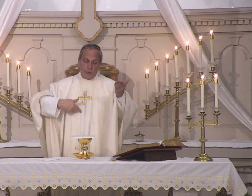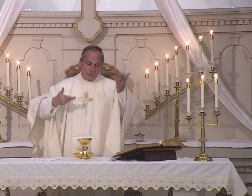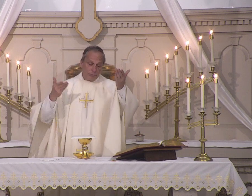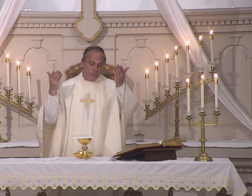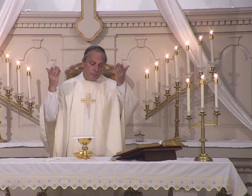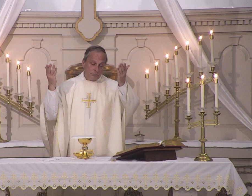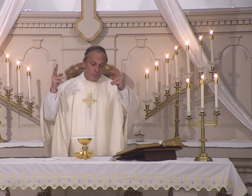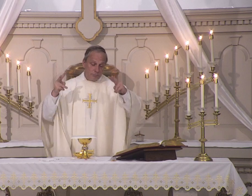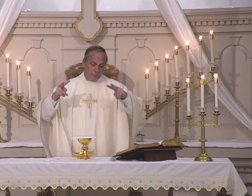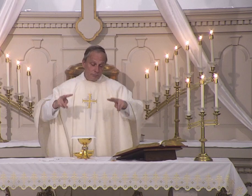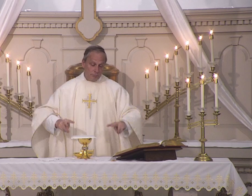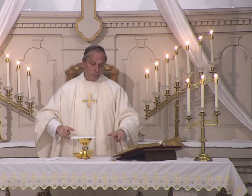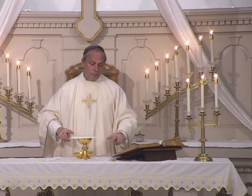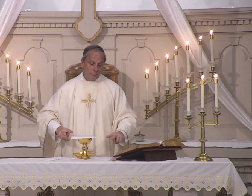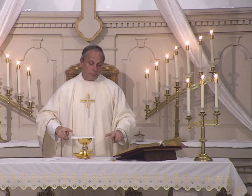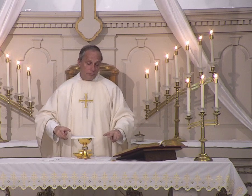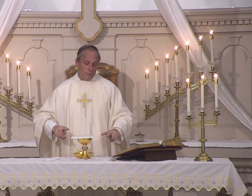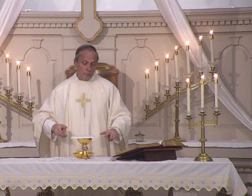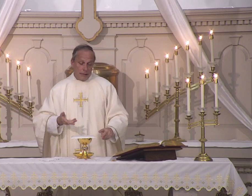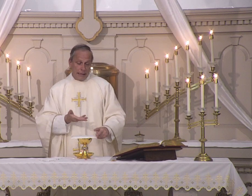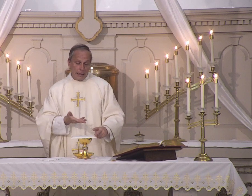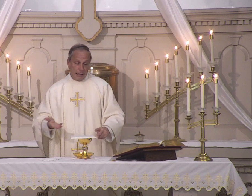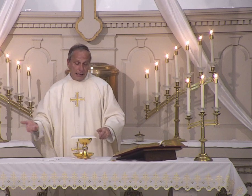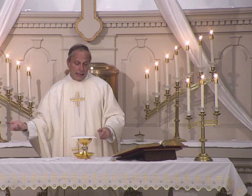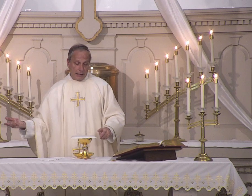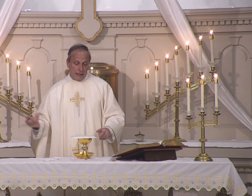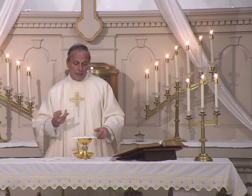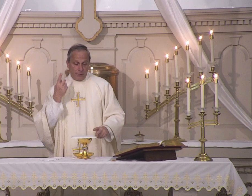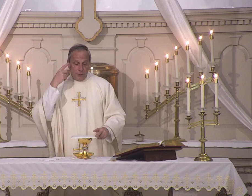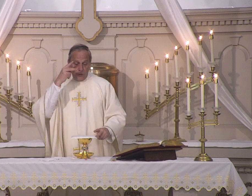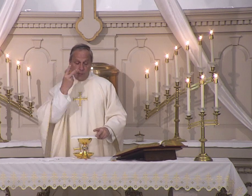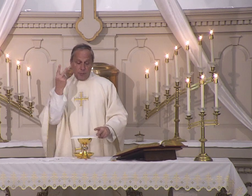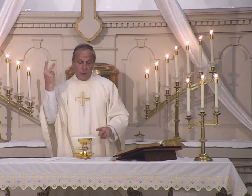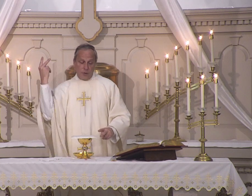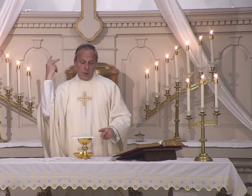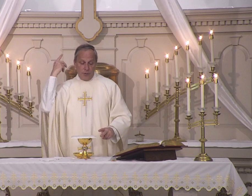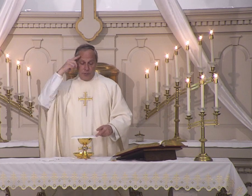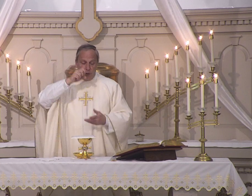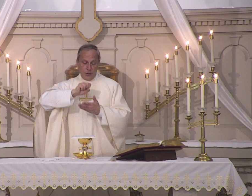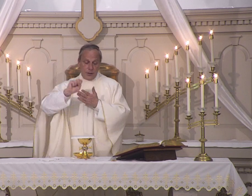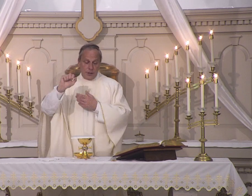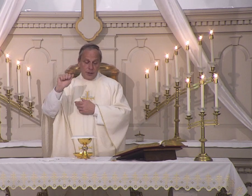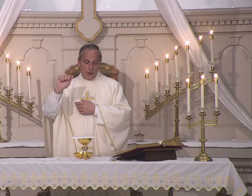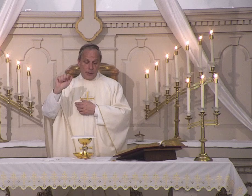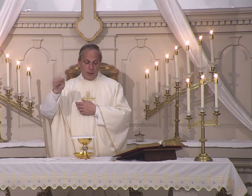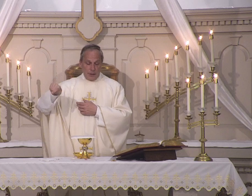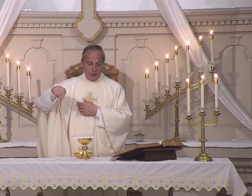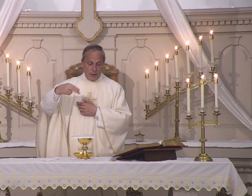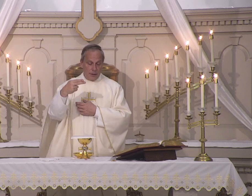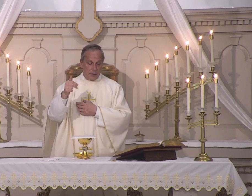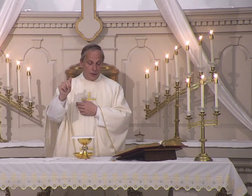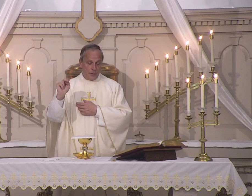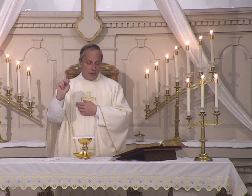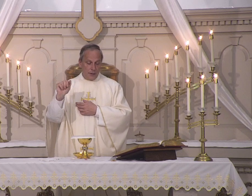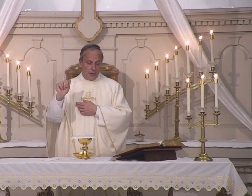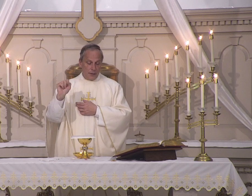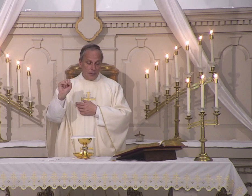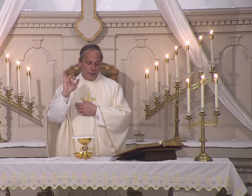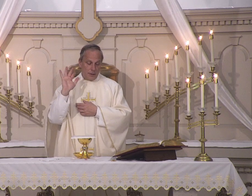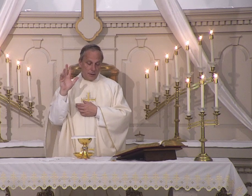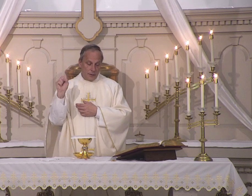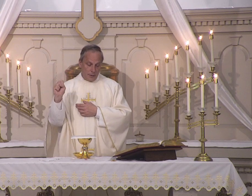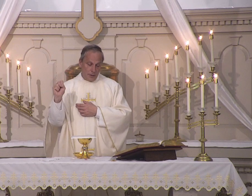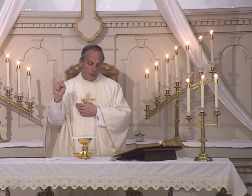Look, O Lord, we pray, upon the offerings we present to you. In commemoration of